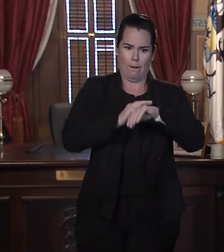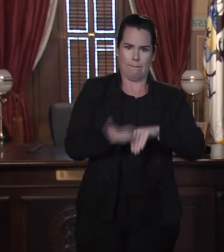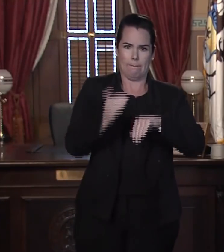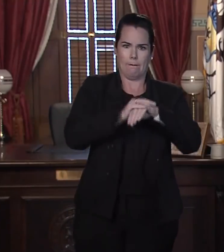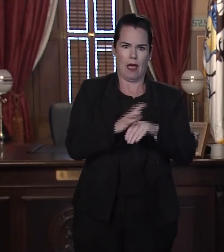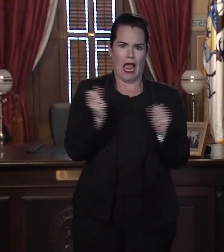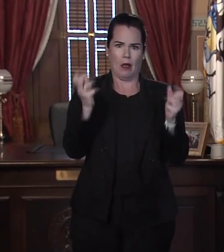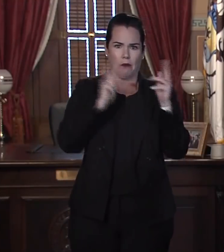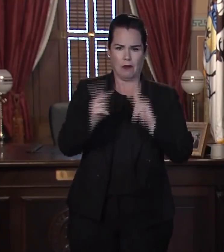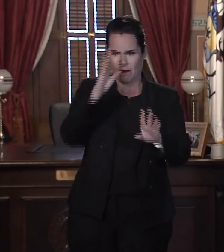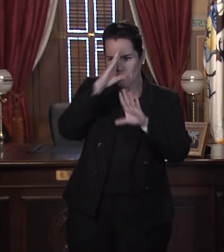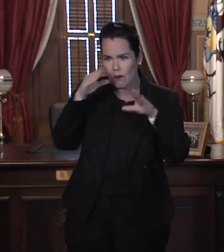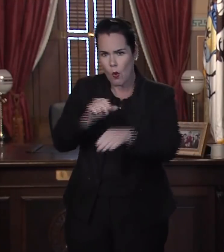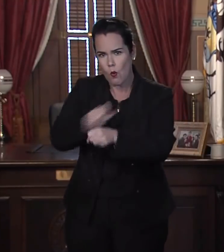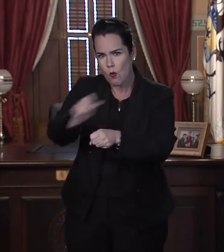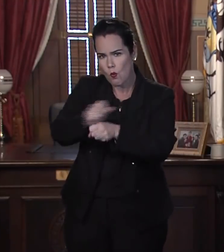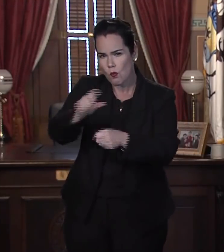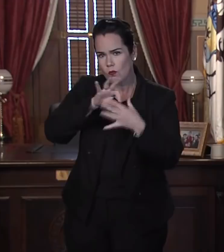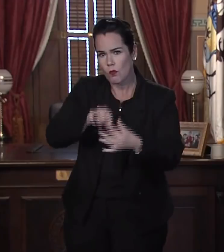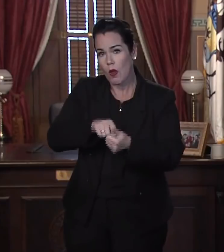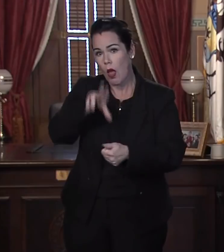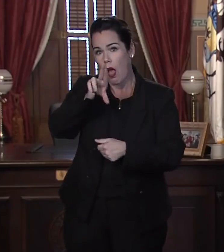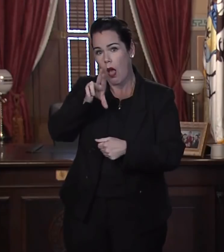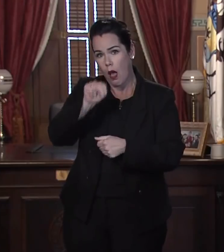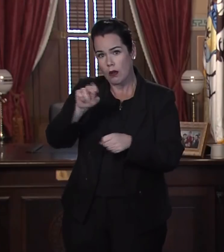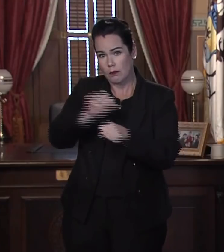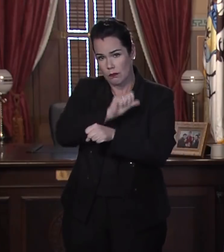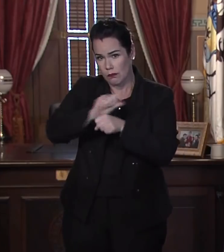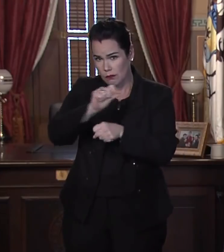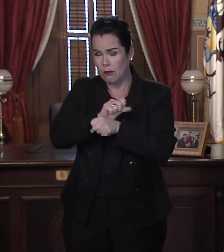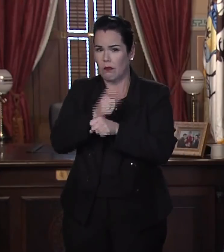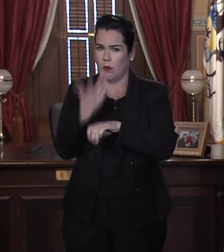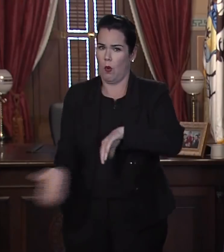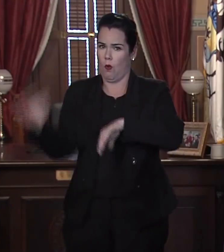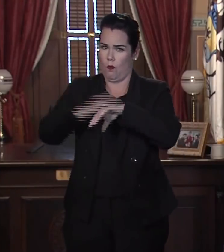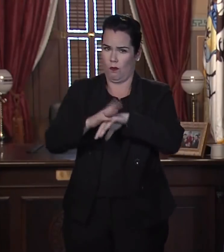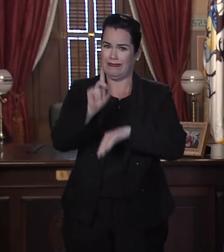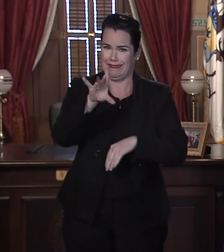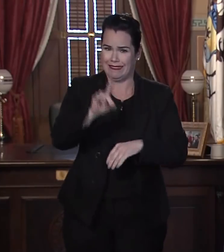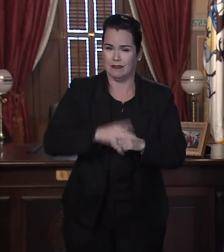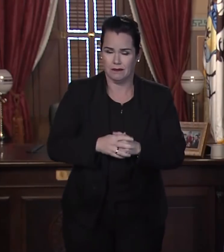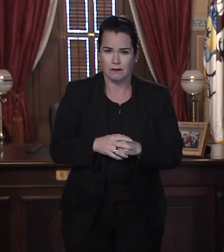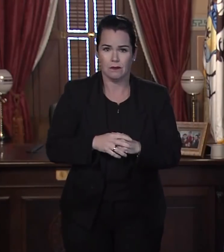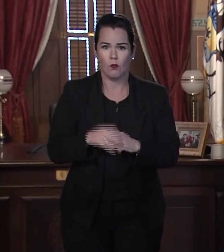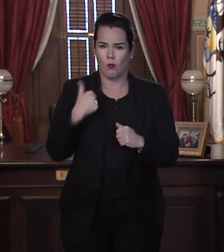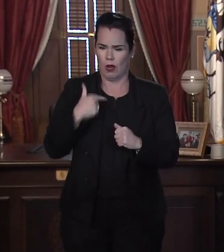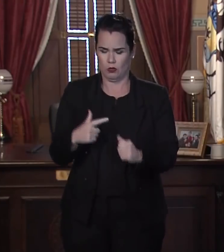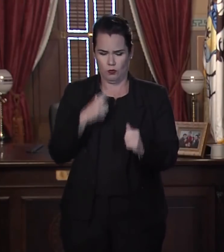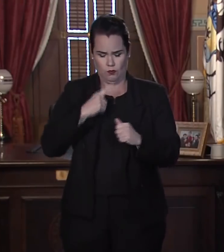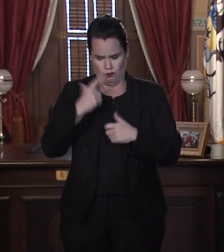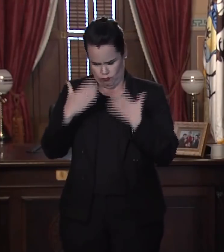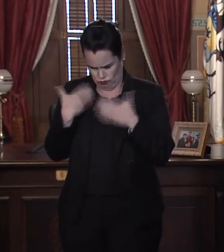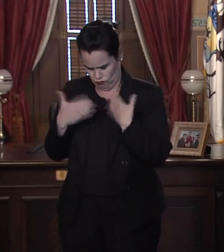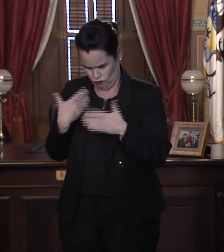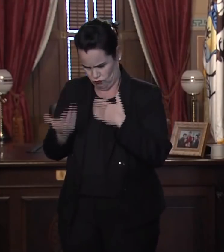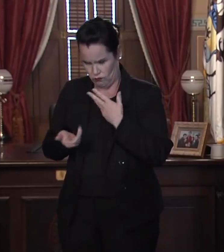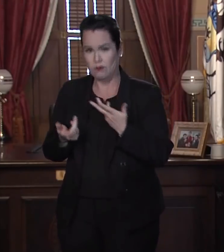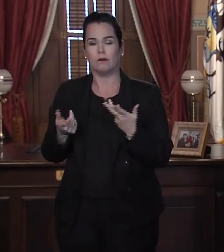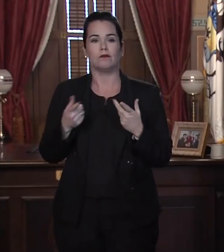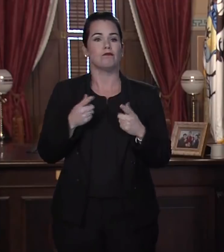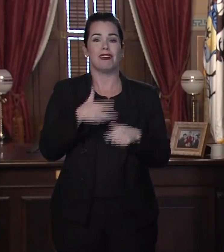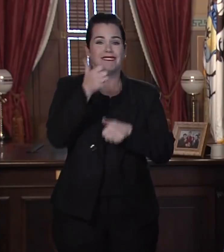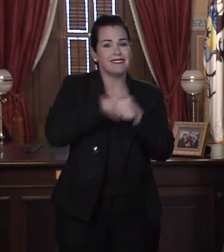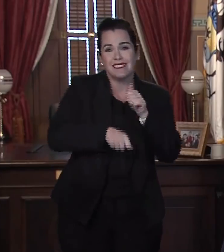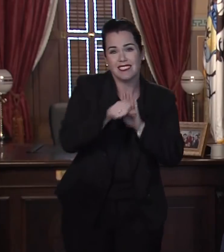have dedicated as servers and other resources to make sure we can take these claims. However, every state, including